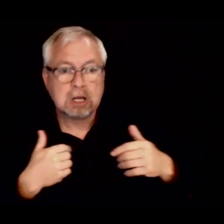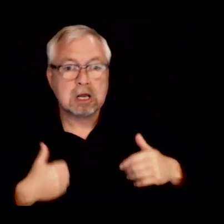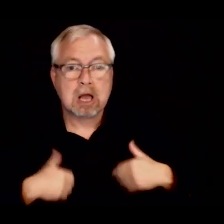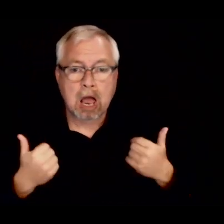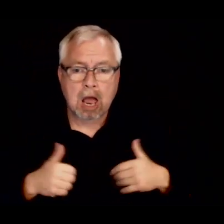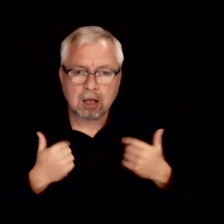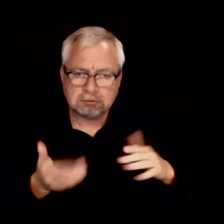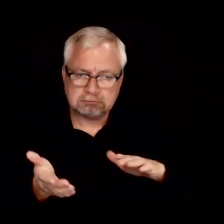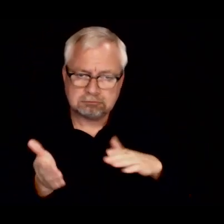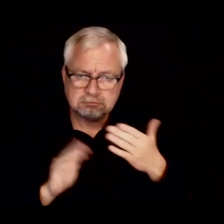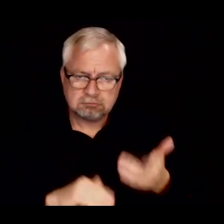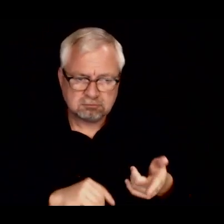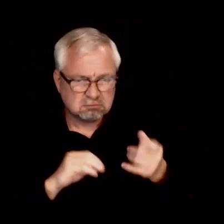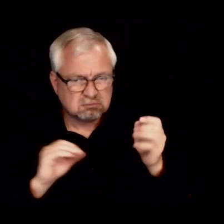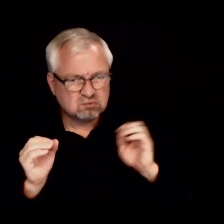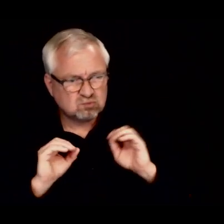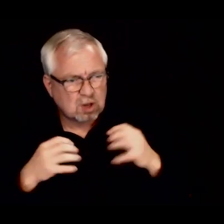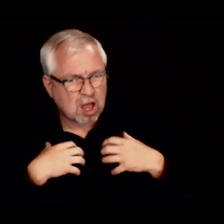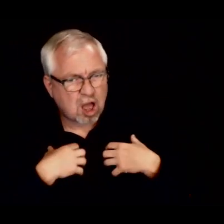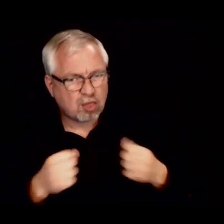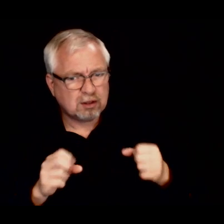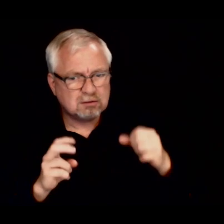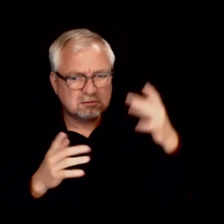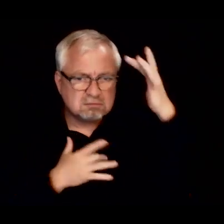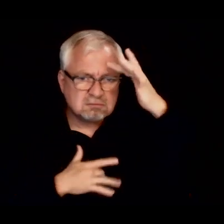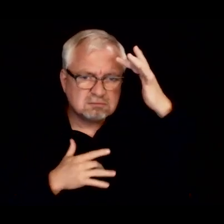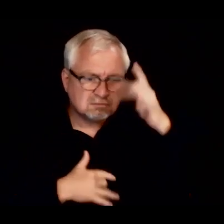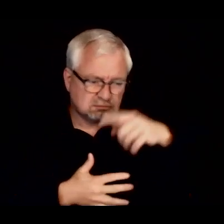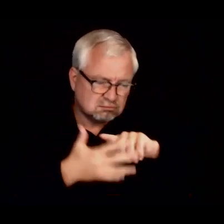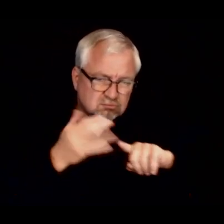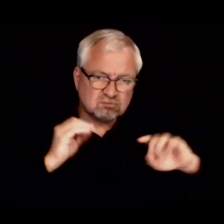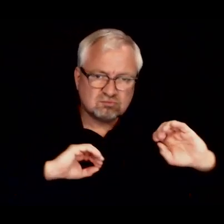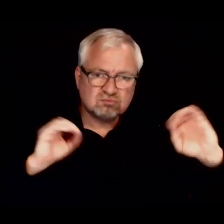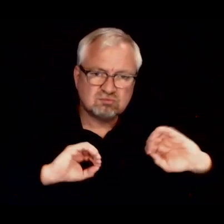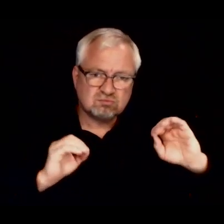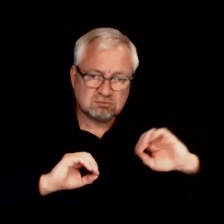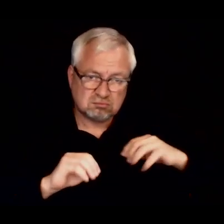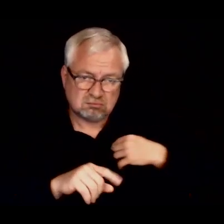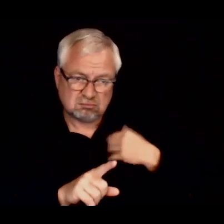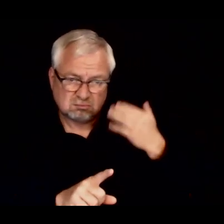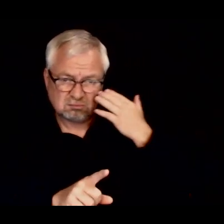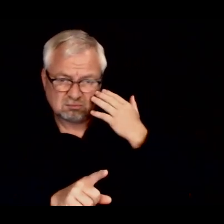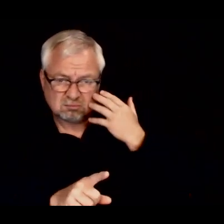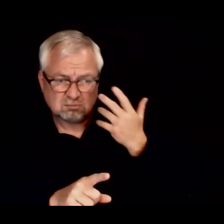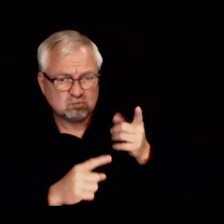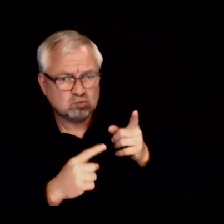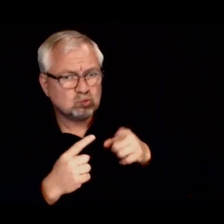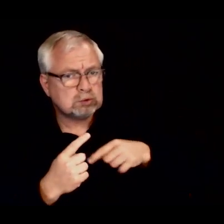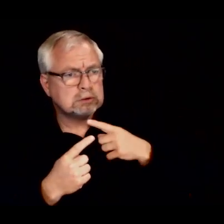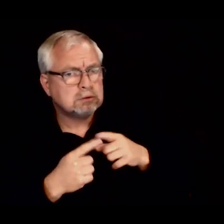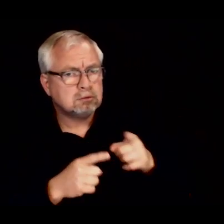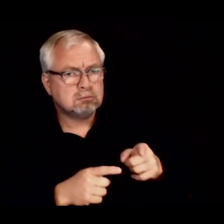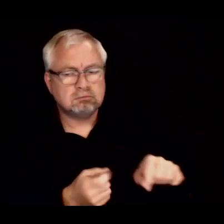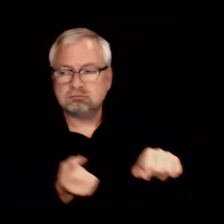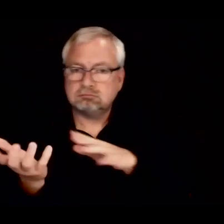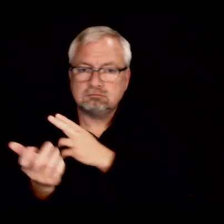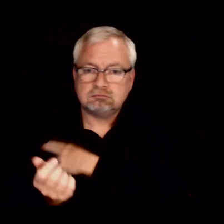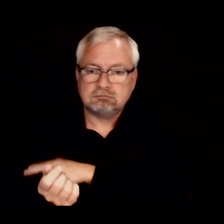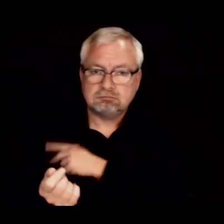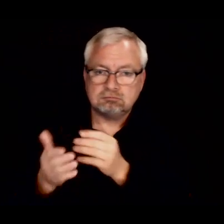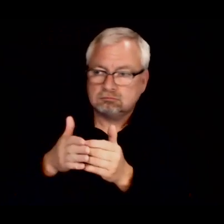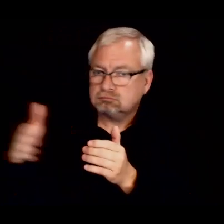much we know about when they sought hospital treatment? And does that tend to dictate how they might fare if they